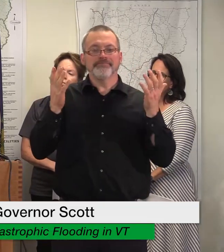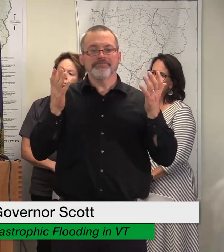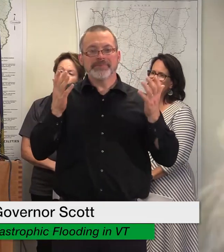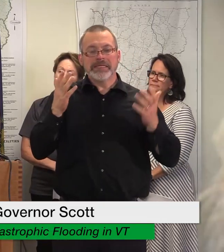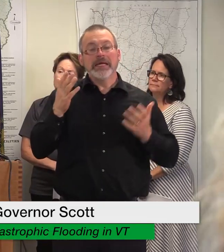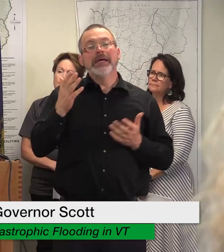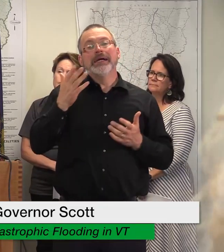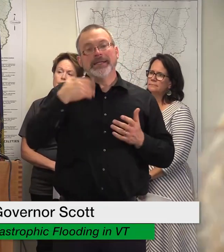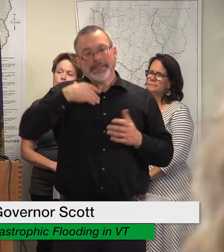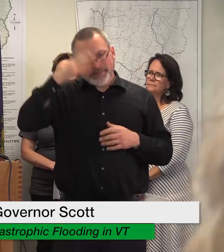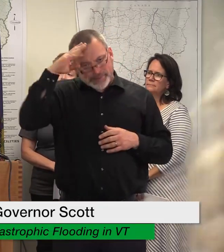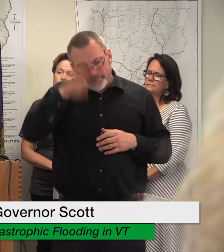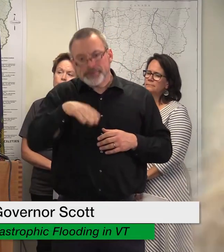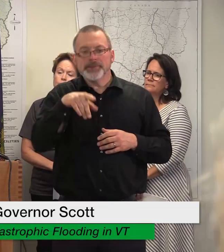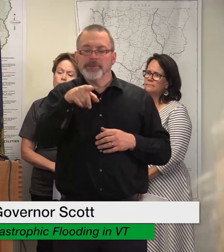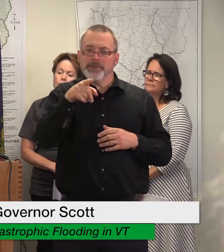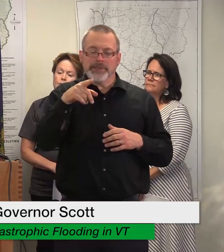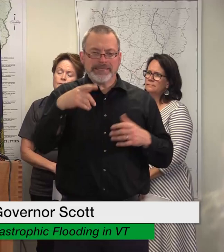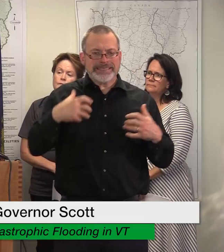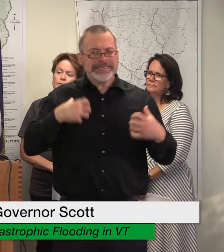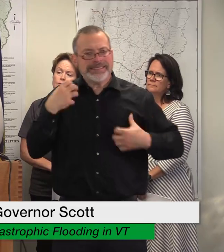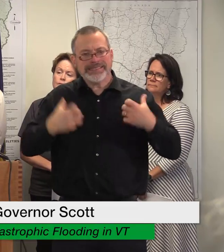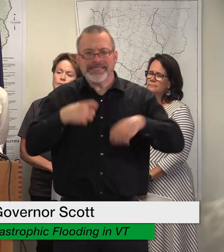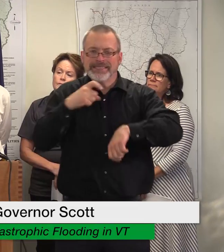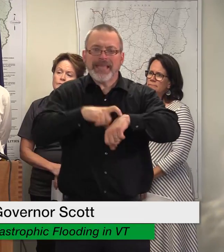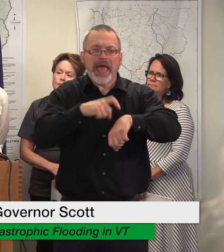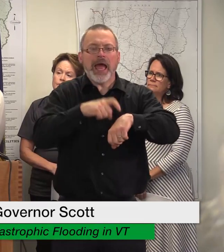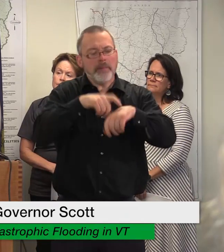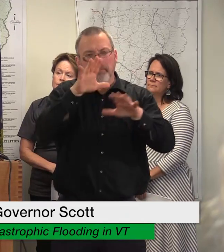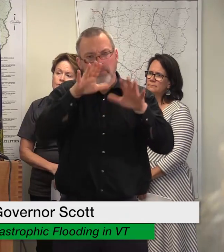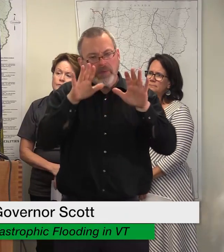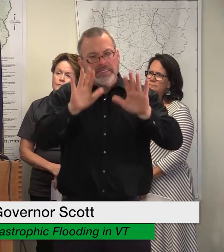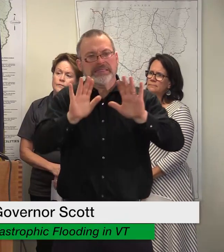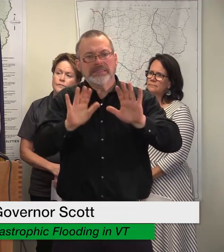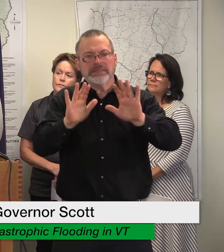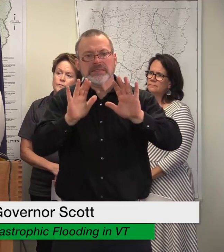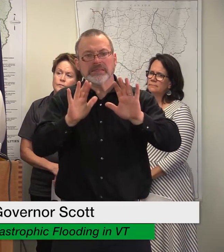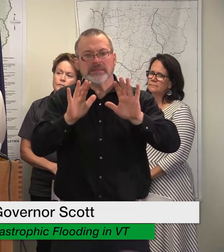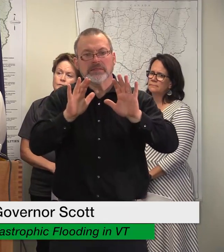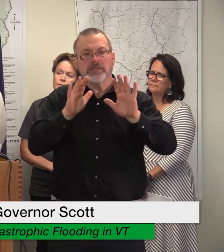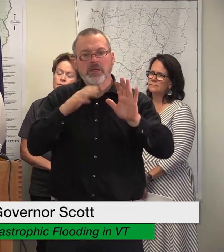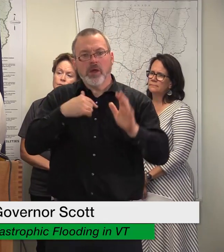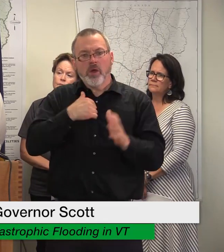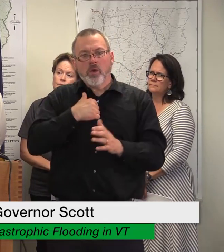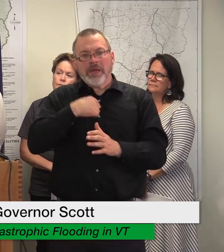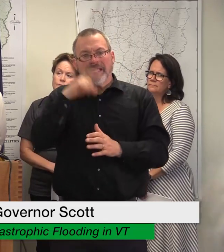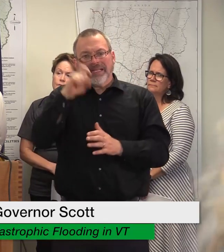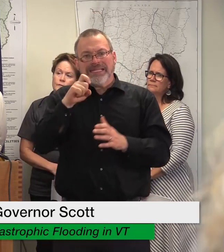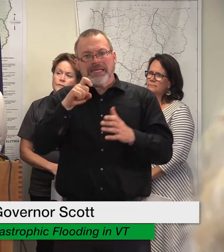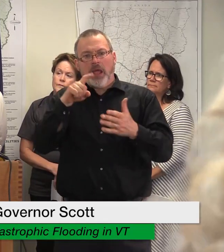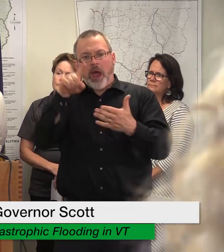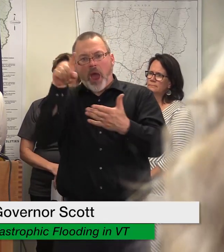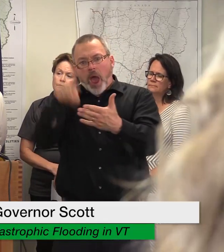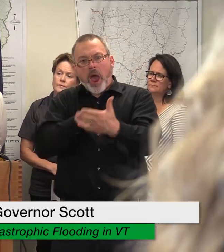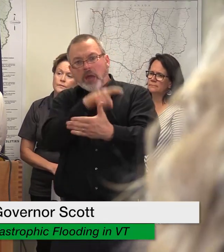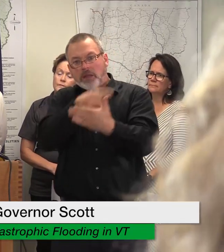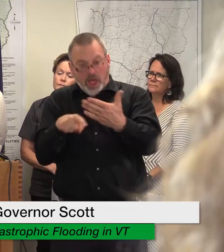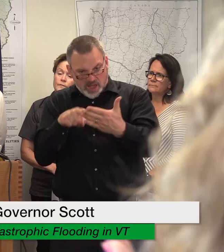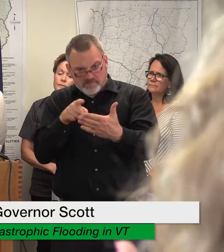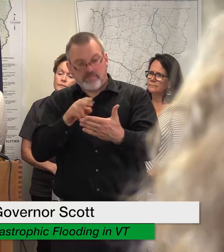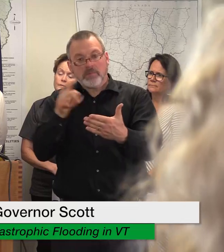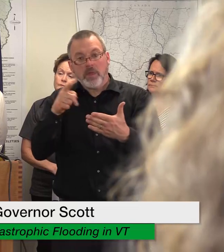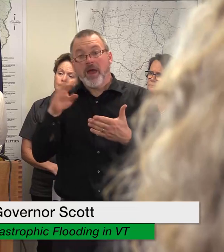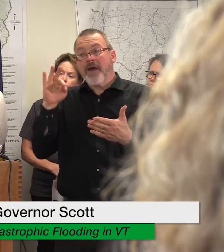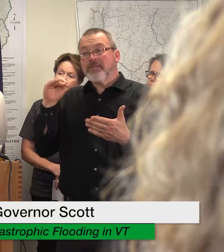state is recommending that individuals wait to remove their condemned homes from their sites until your FEMA application has